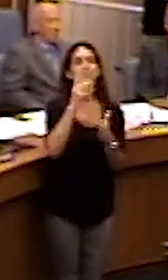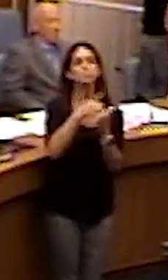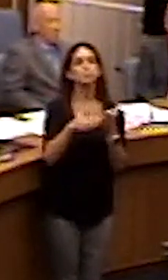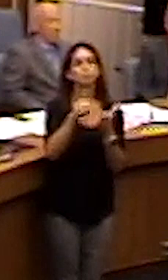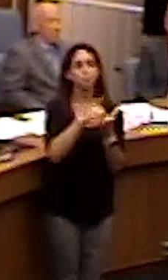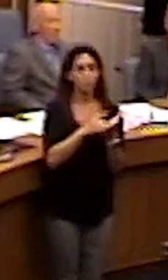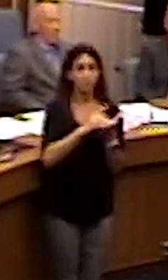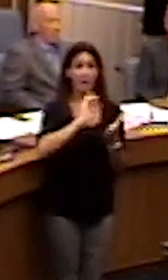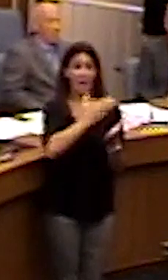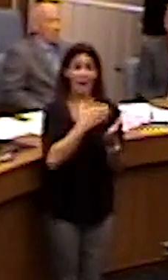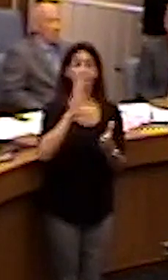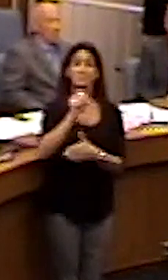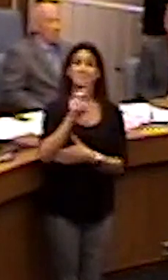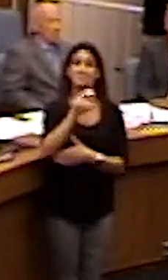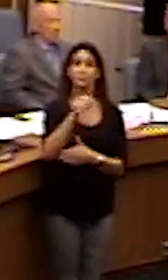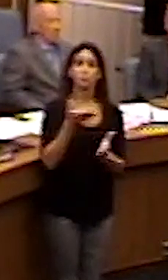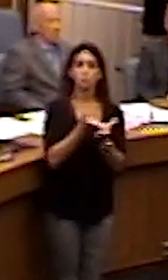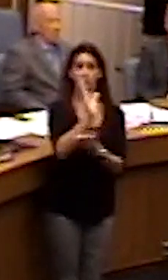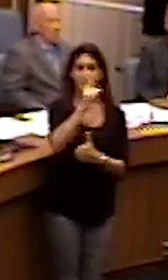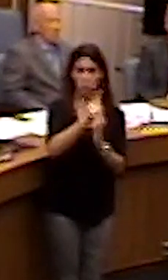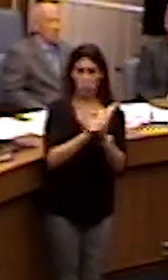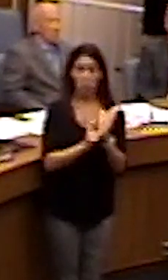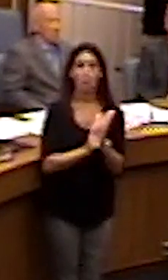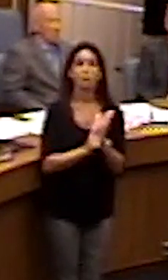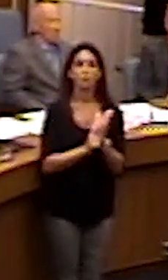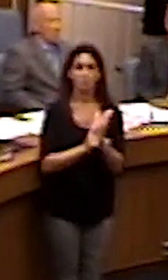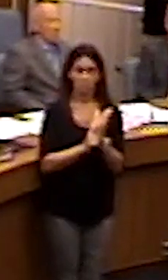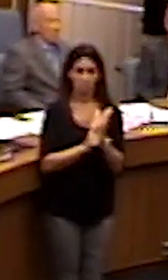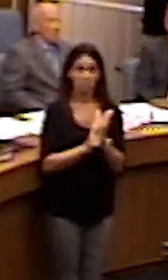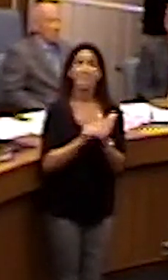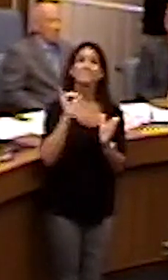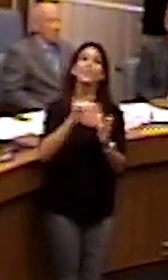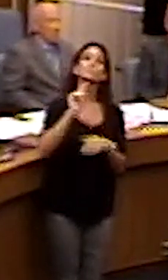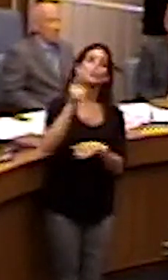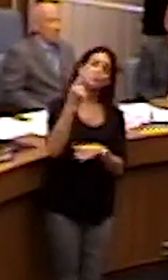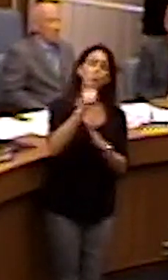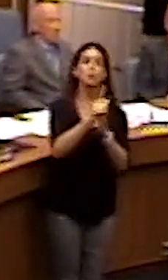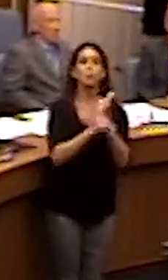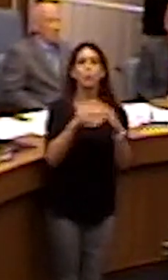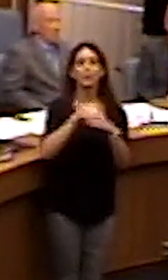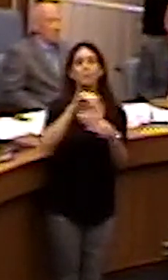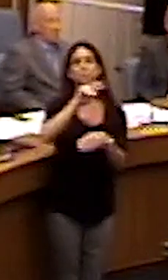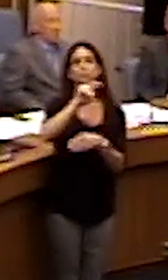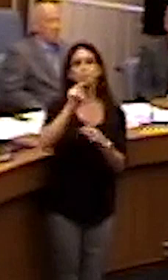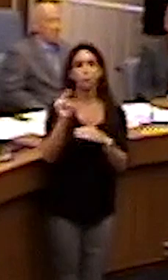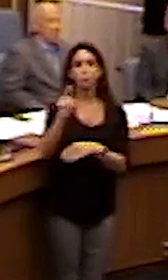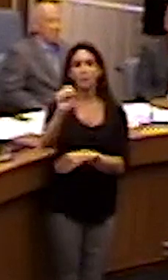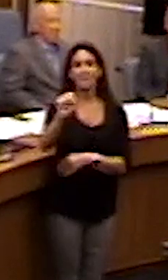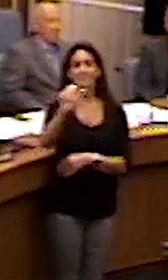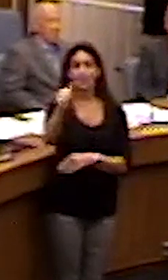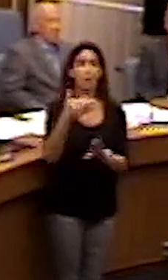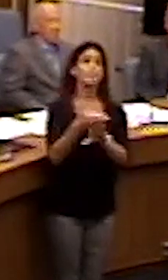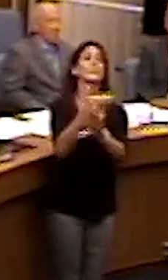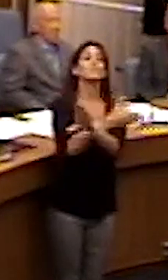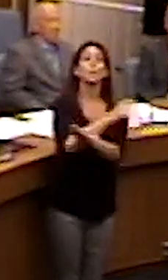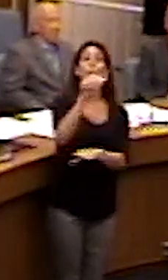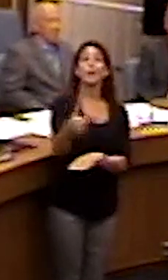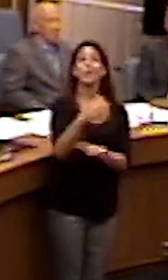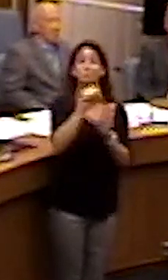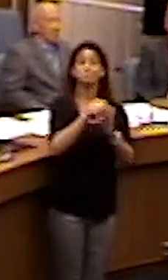discrimination, our civil rights law, was the first law in the United States before other states adopted